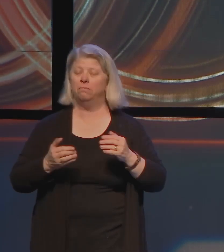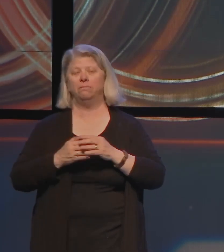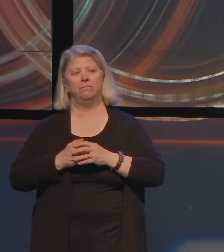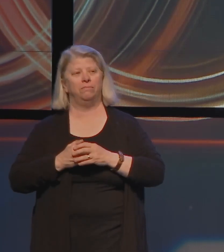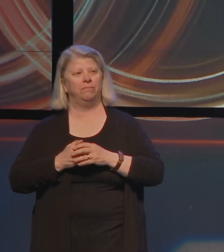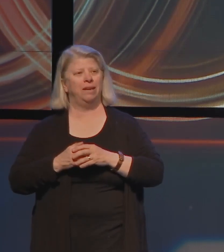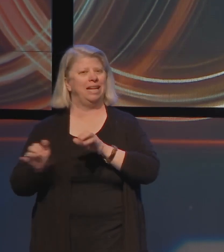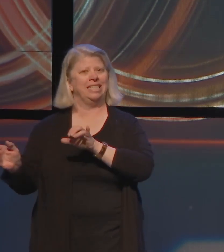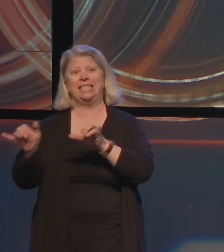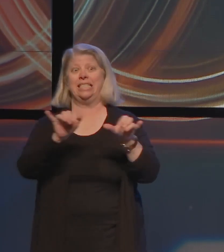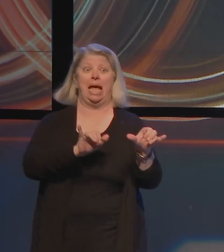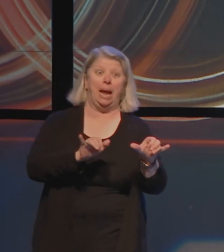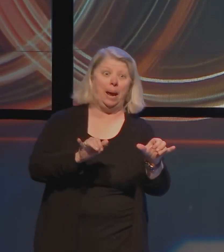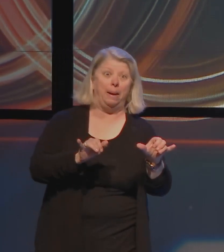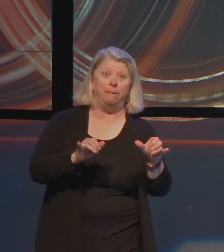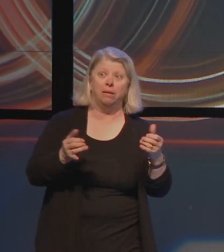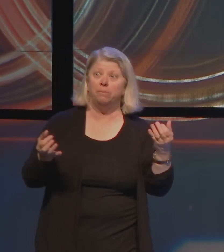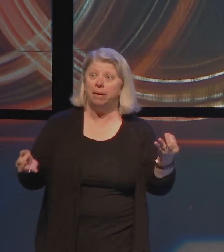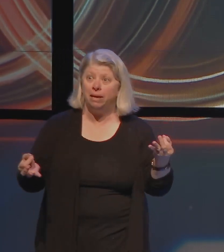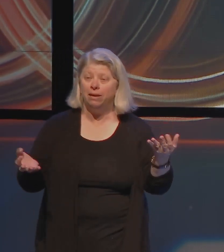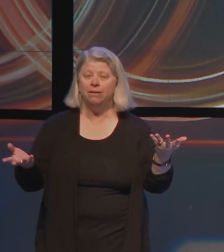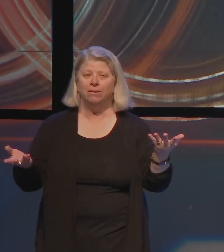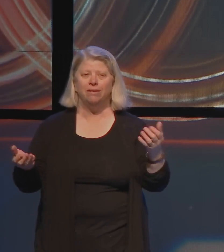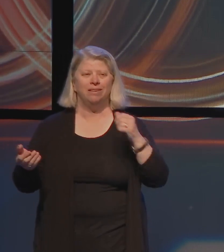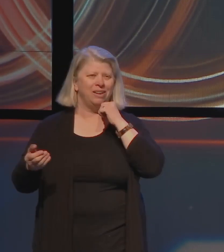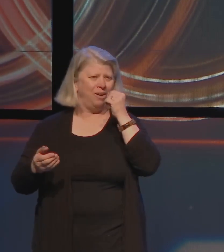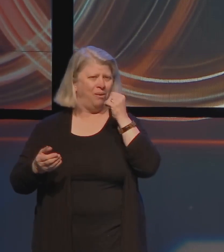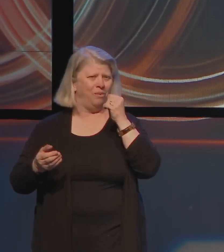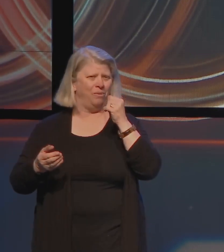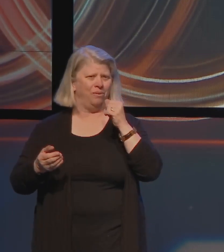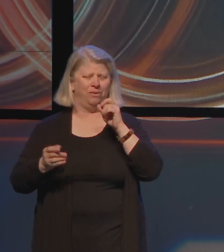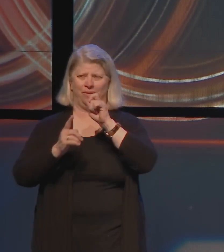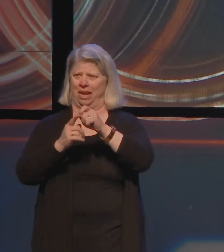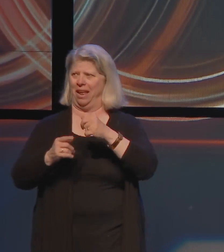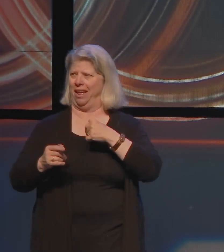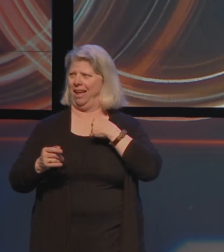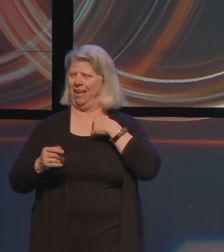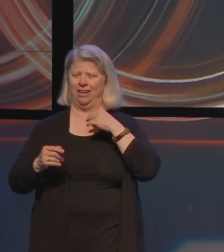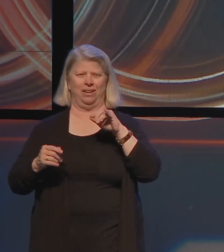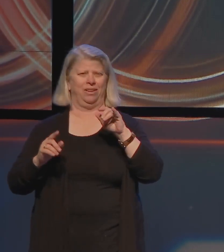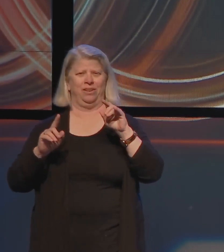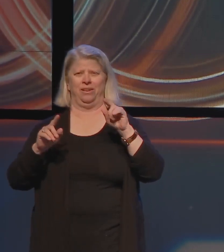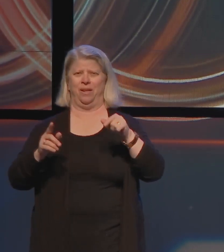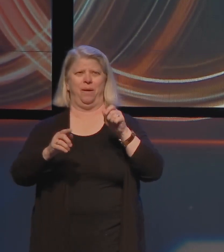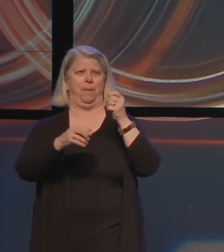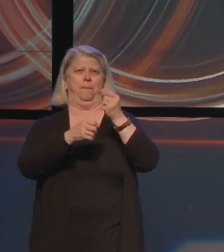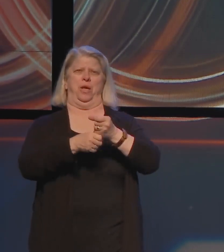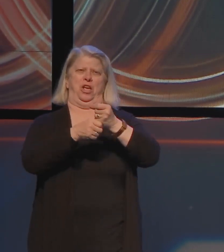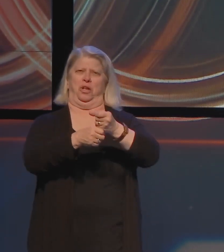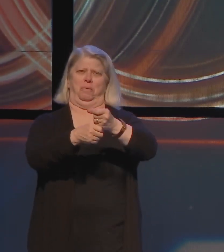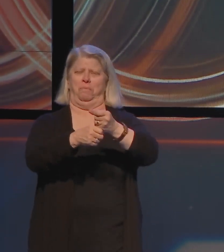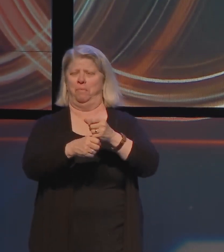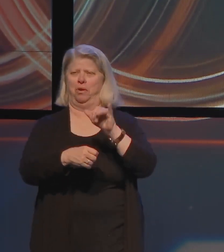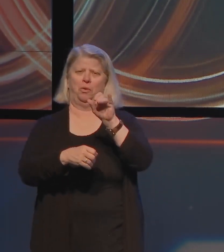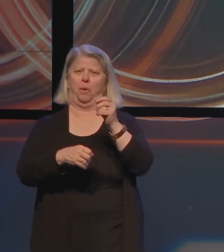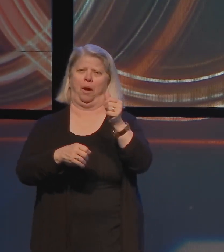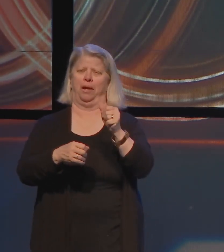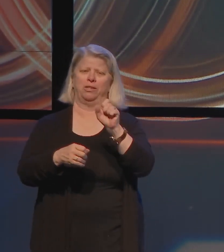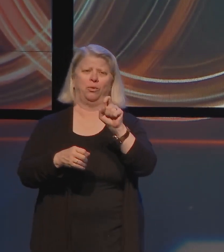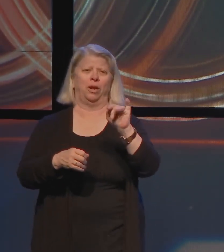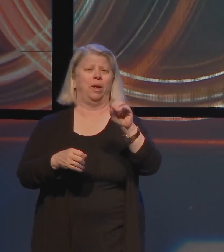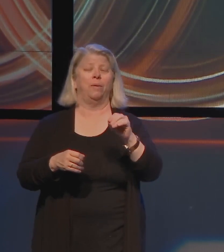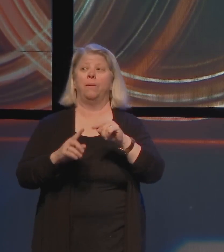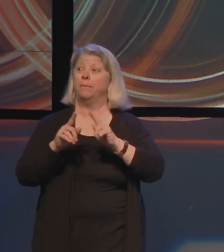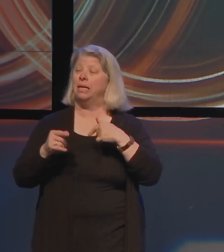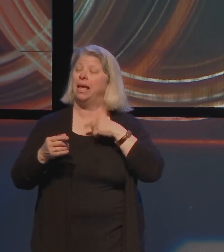It's the same thing. Please don't go pick a yoga studio, okay? But we can